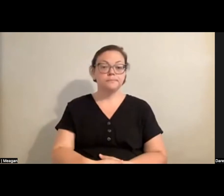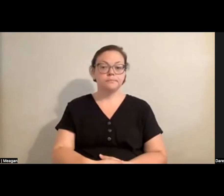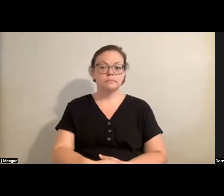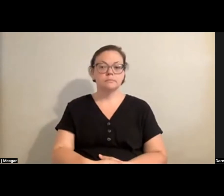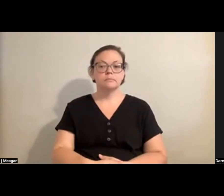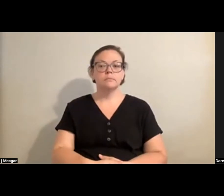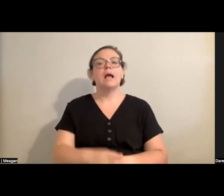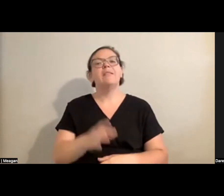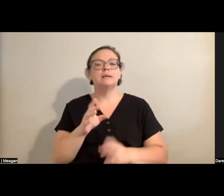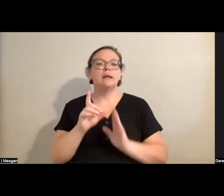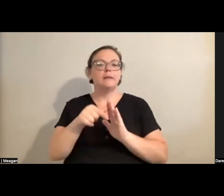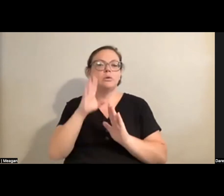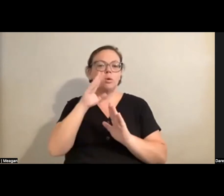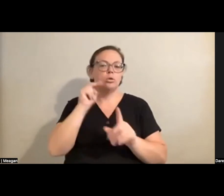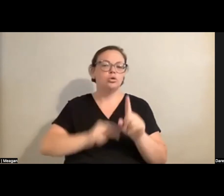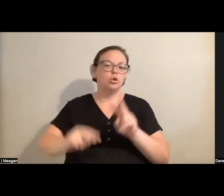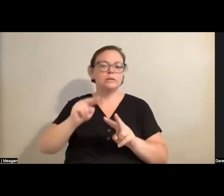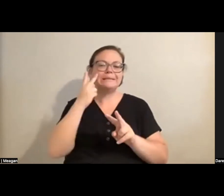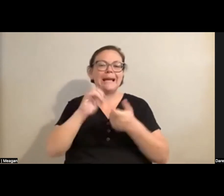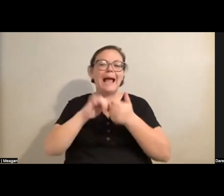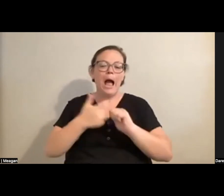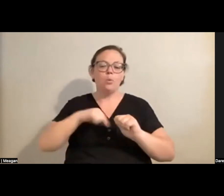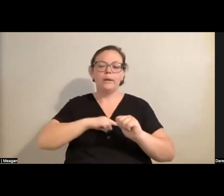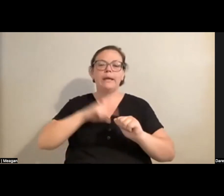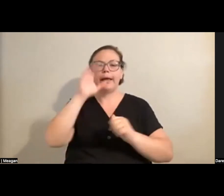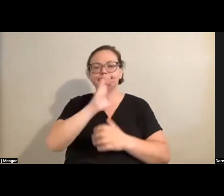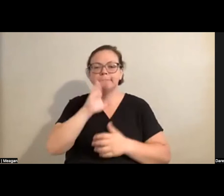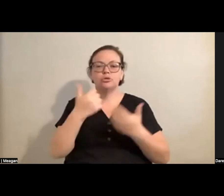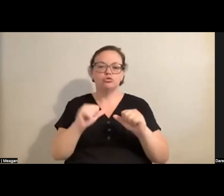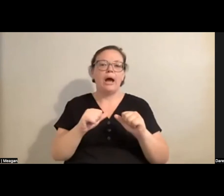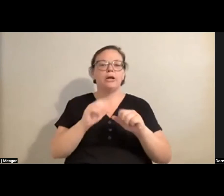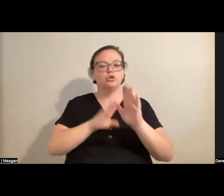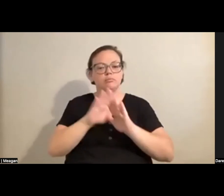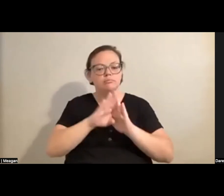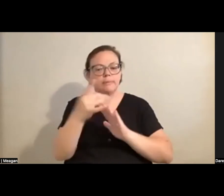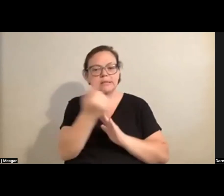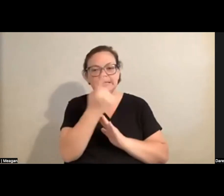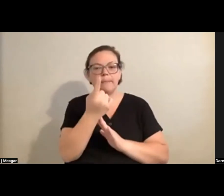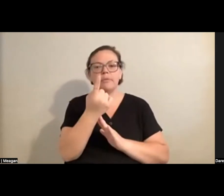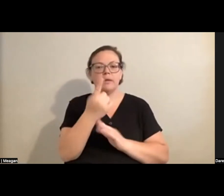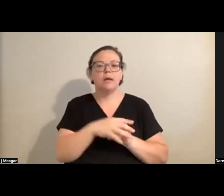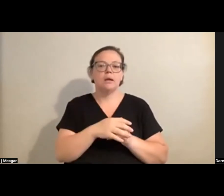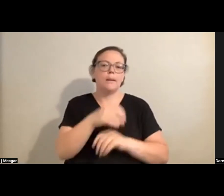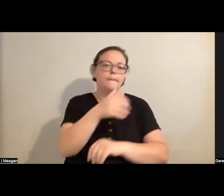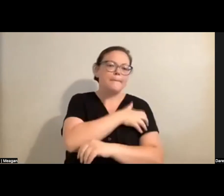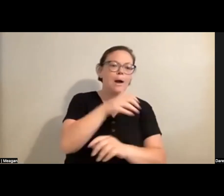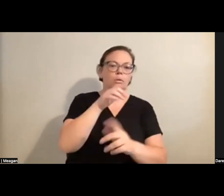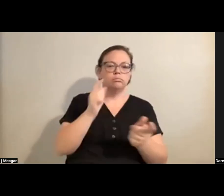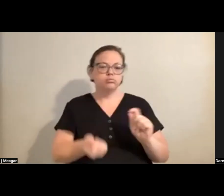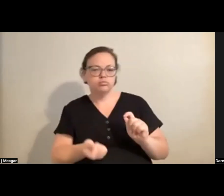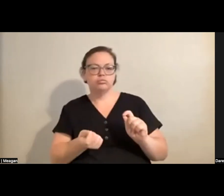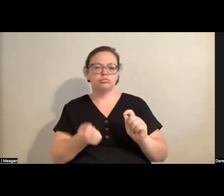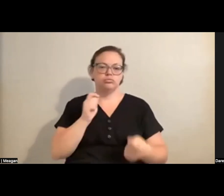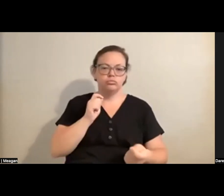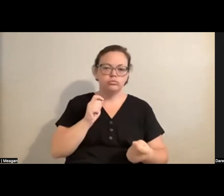some prompts and explore ways that we can start to construct something, subvert power, shift power, and